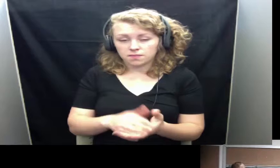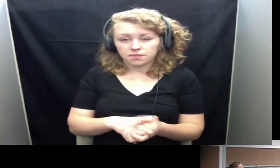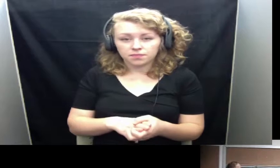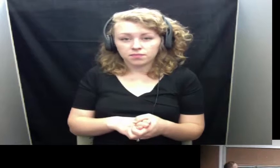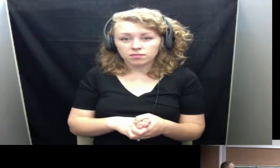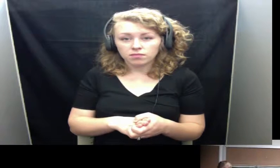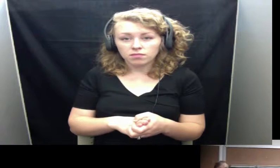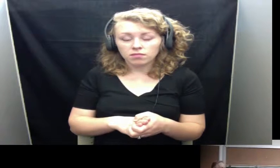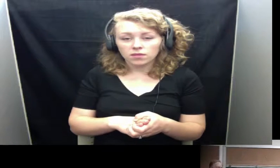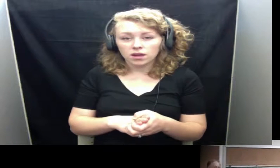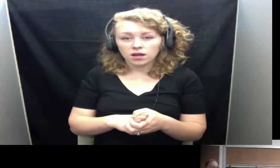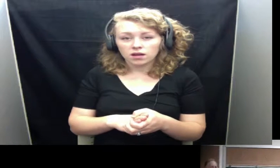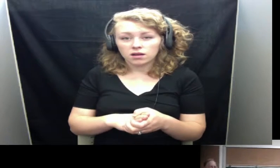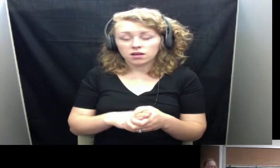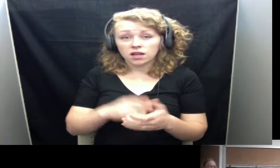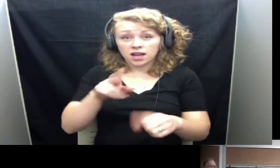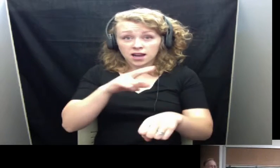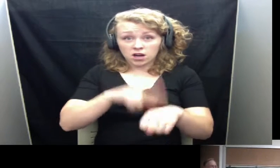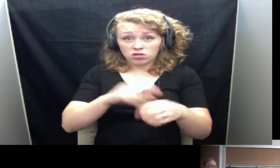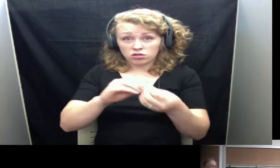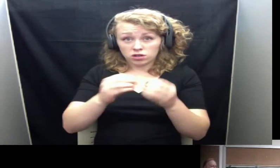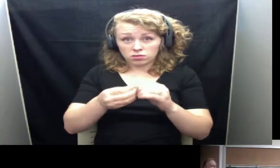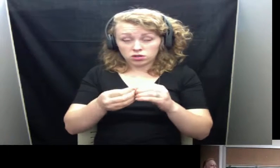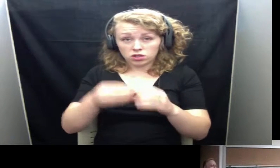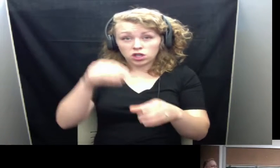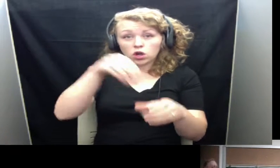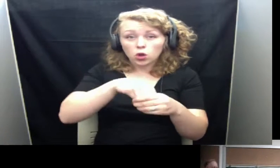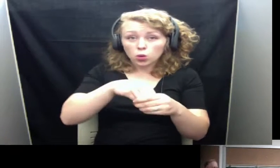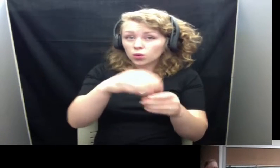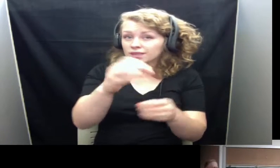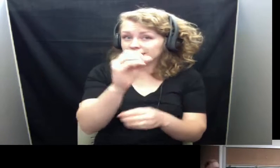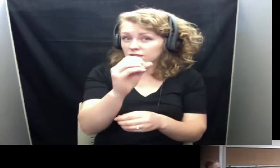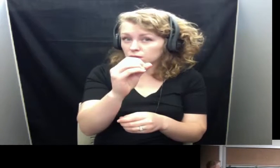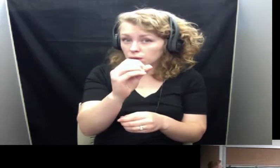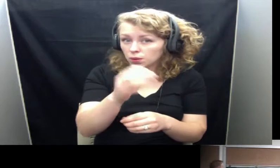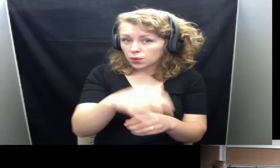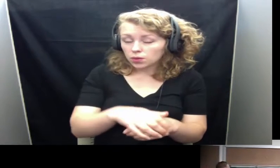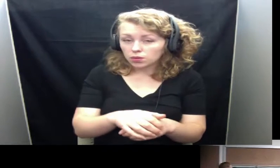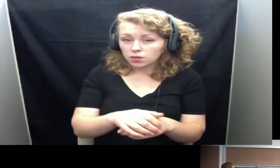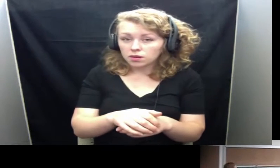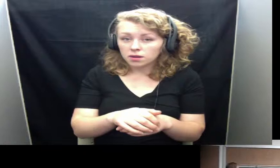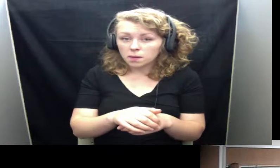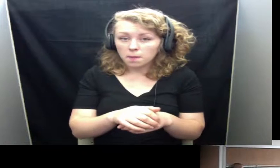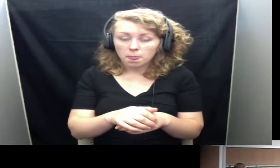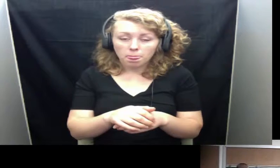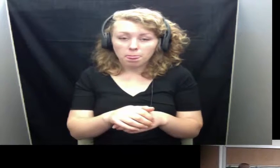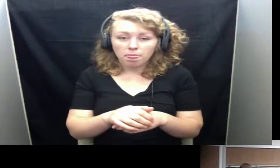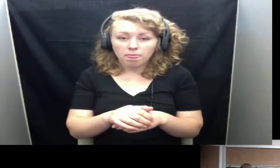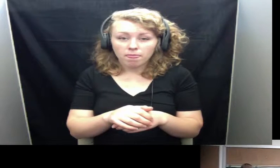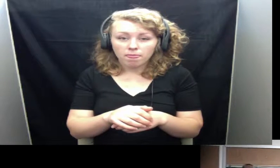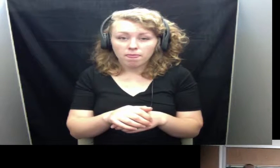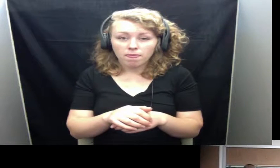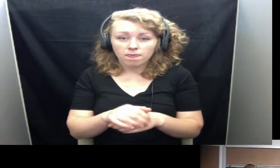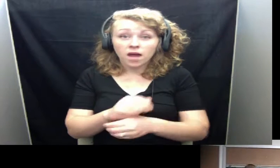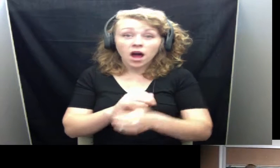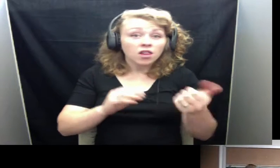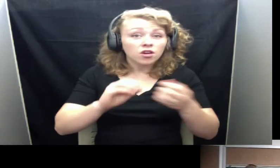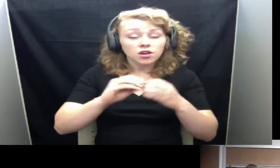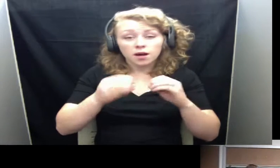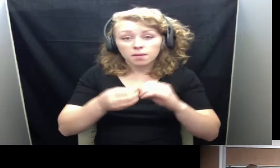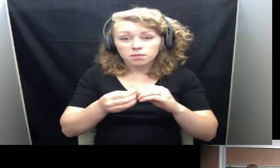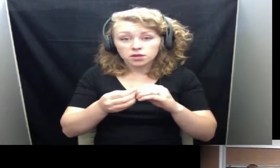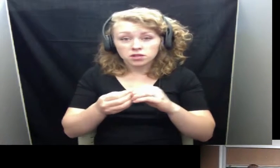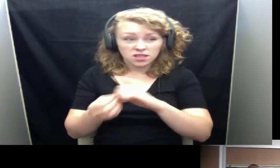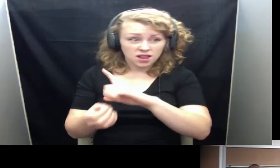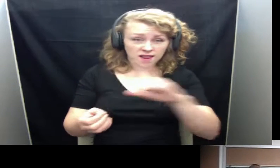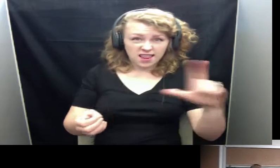Now, there are other numbers as well that exist to the left of 0. And suppose somebody said, locate